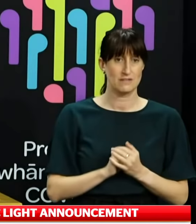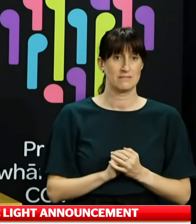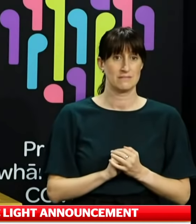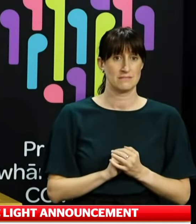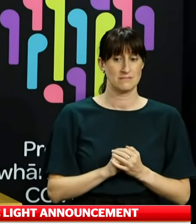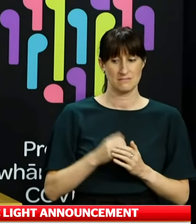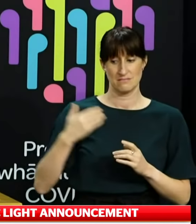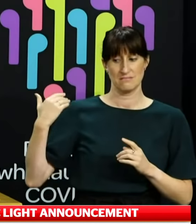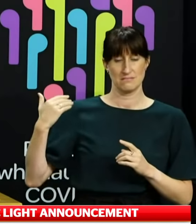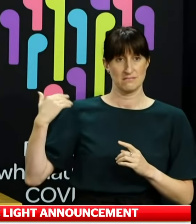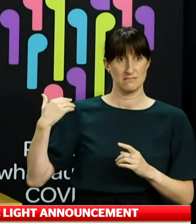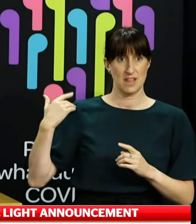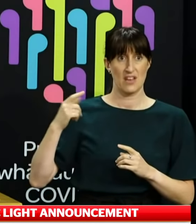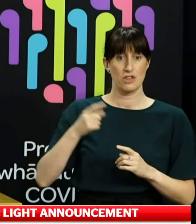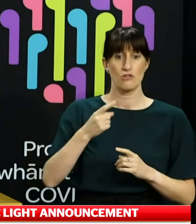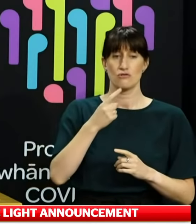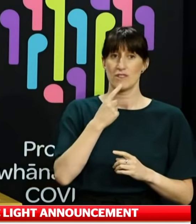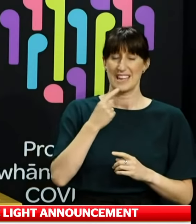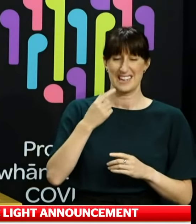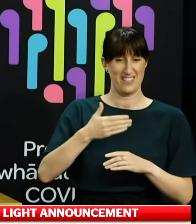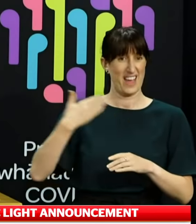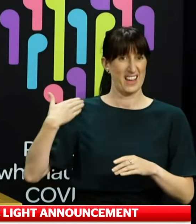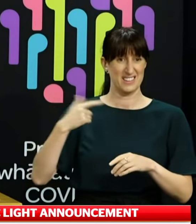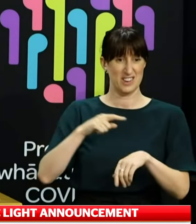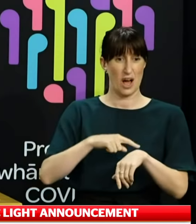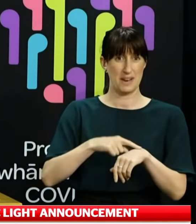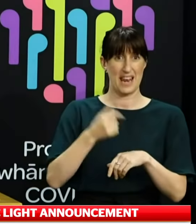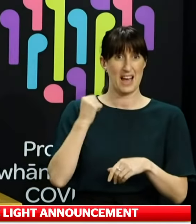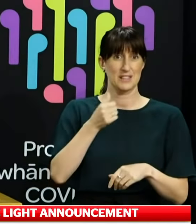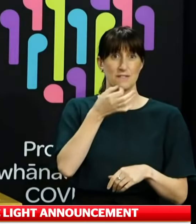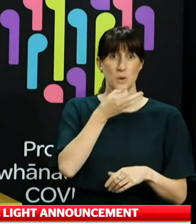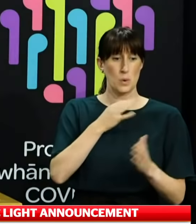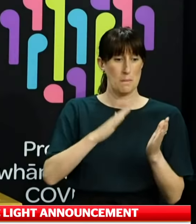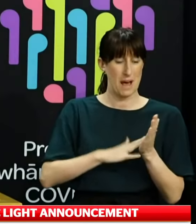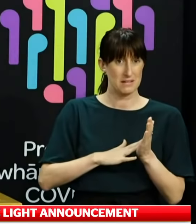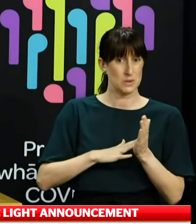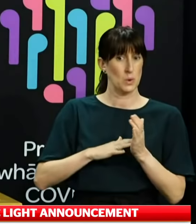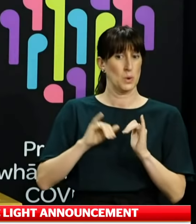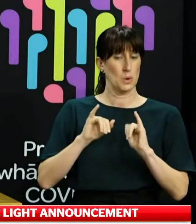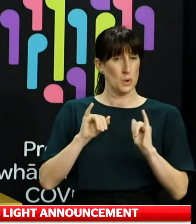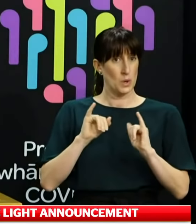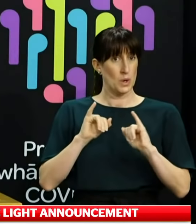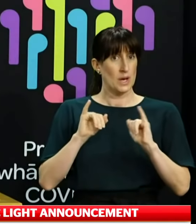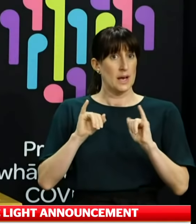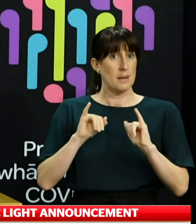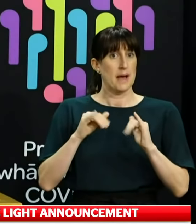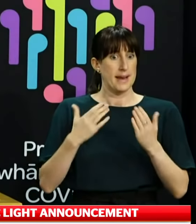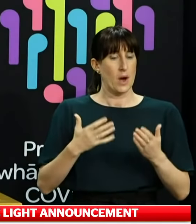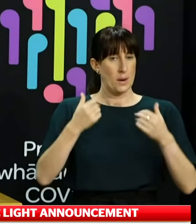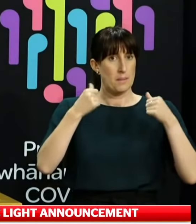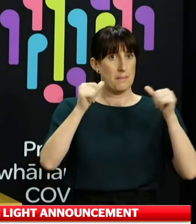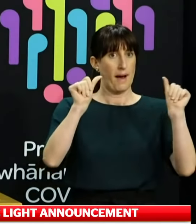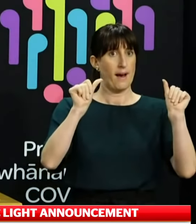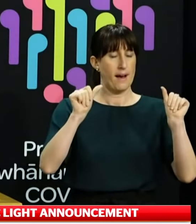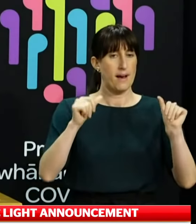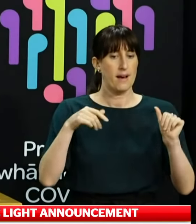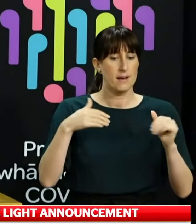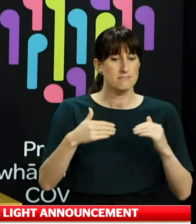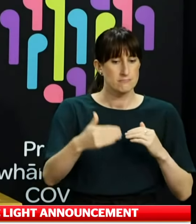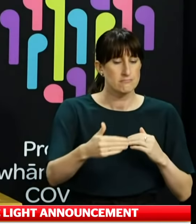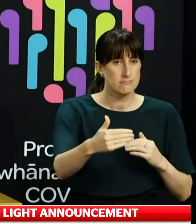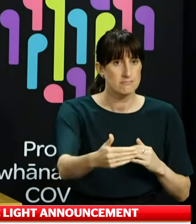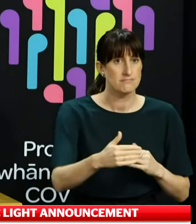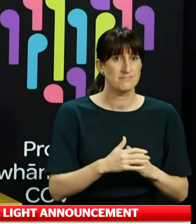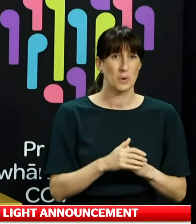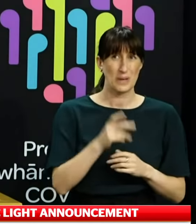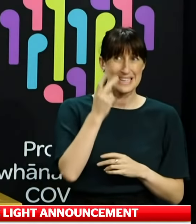without experiencing the worst, well, no one can be certain of what's ahead, and we know that new variants are emerging overseas and we'll continue to